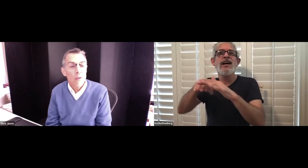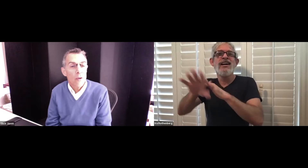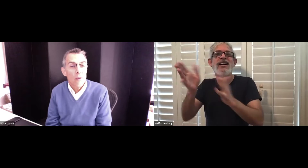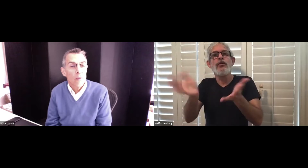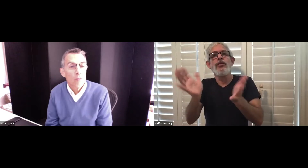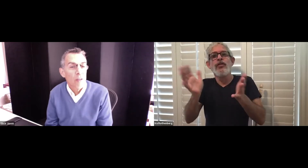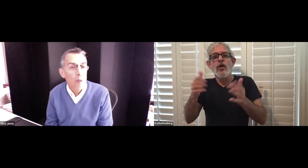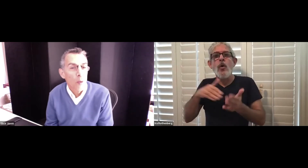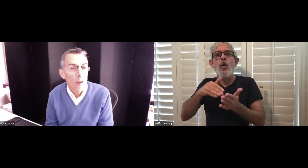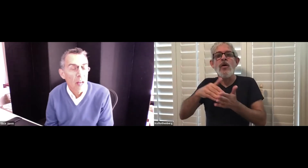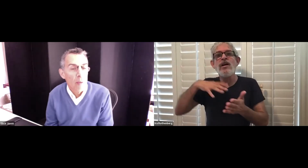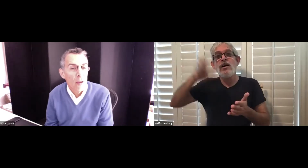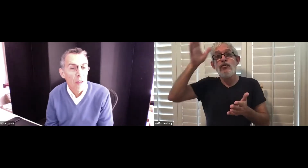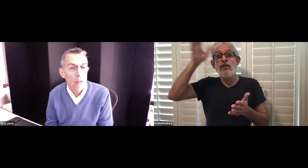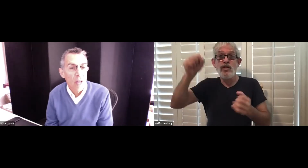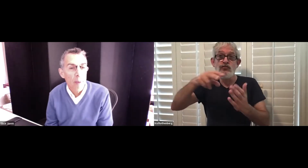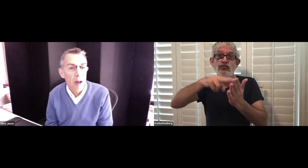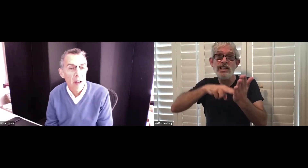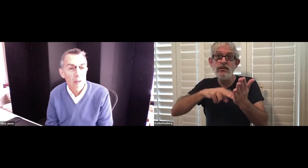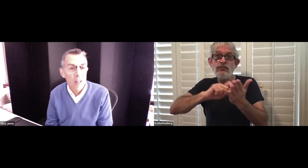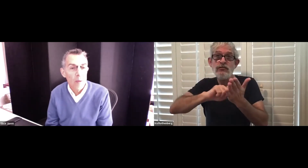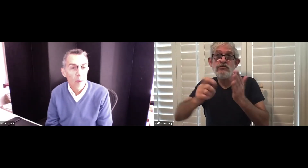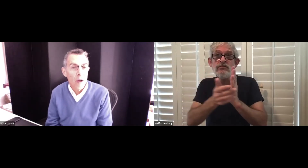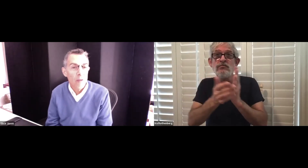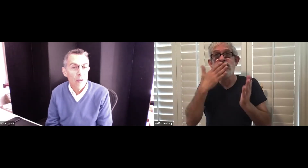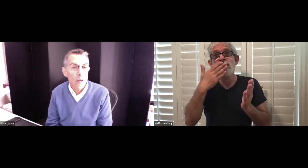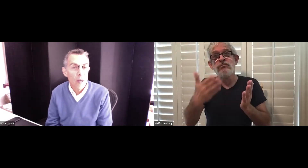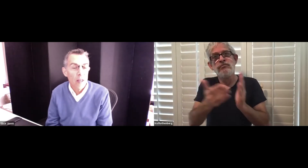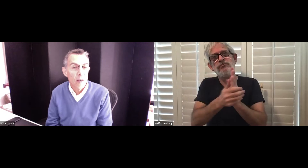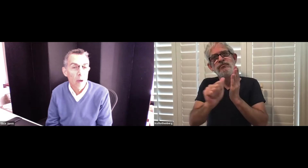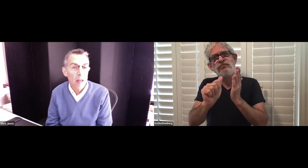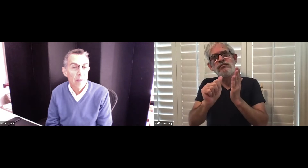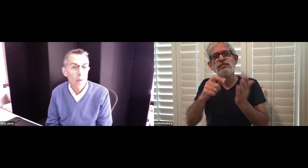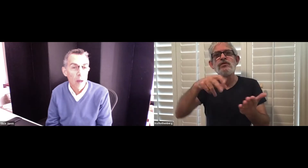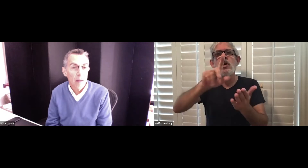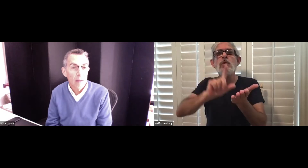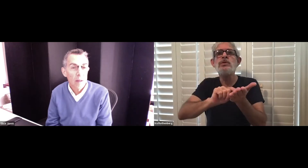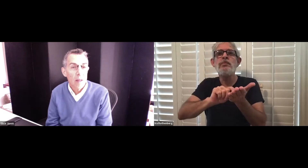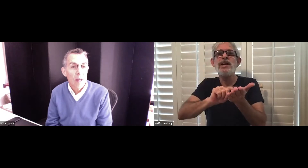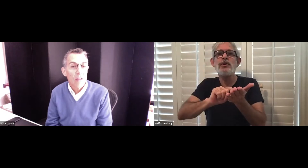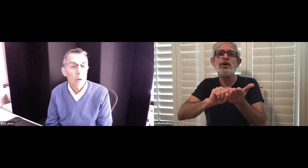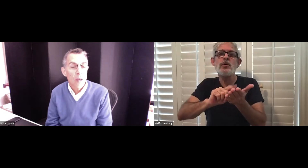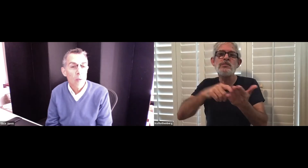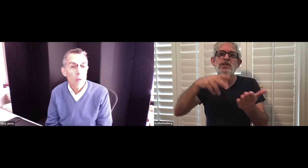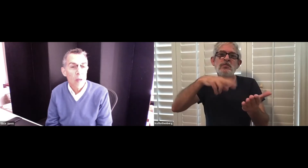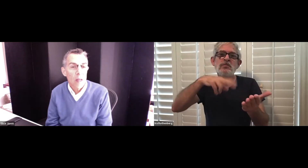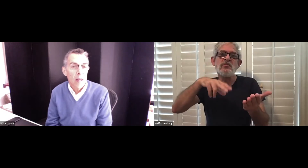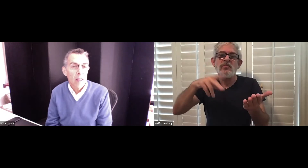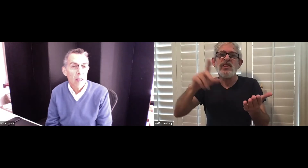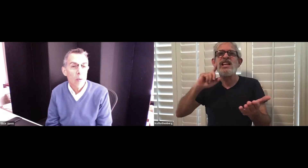whatever deaf people were in the neighborhood, they would stop by, and oftentimes my grandfather could read and write well. So he would read